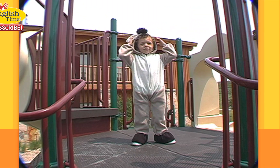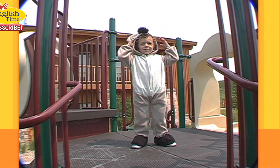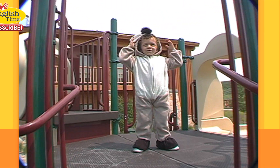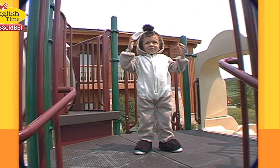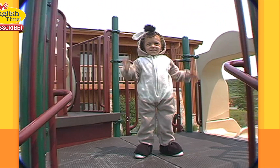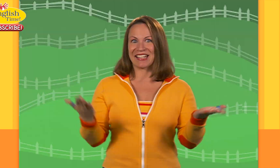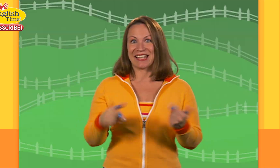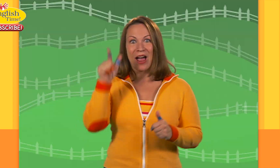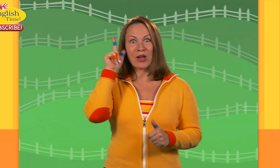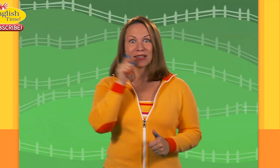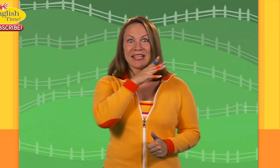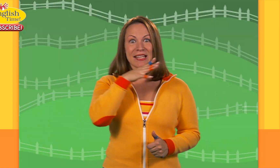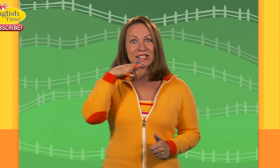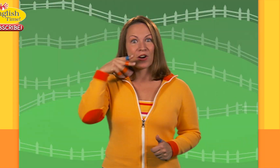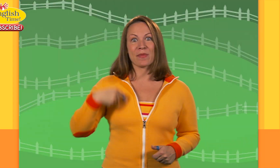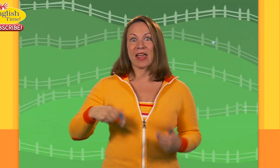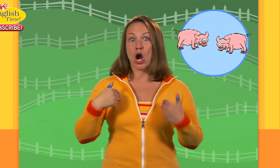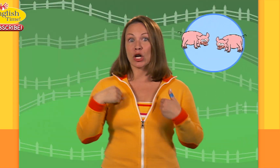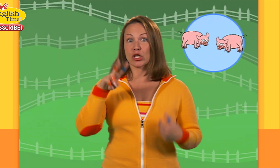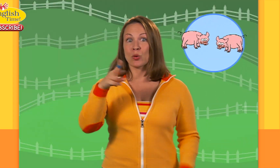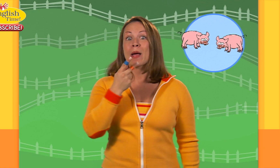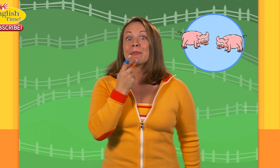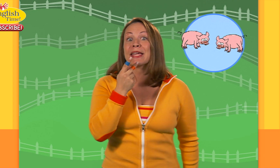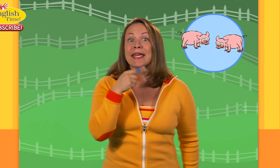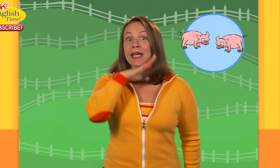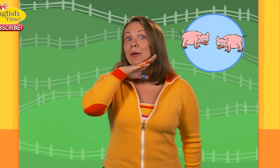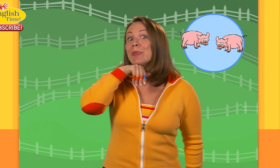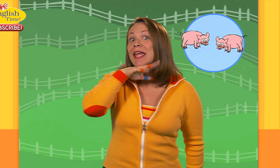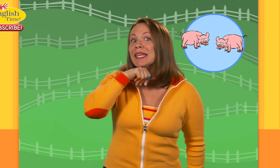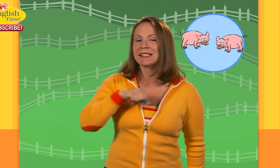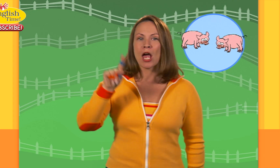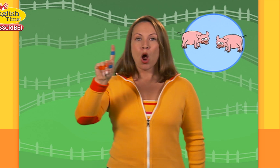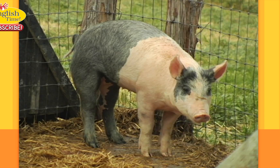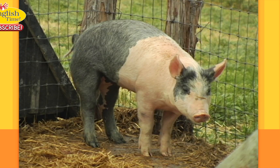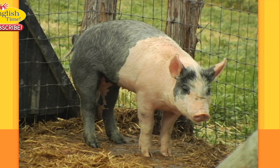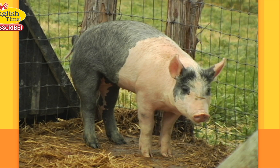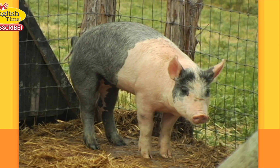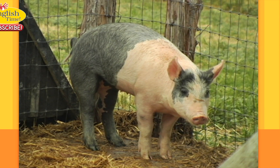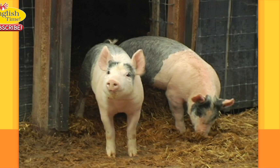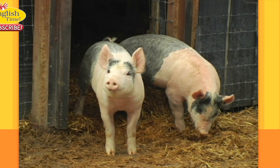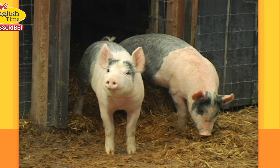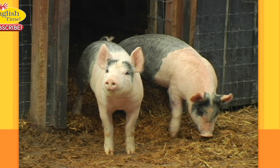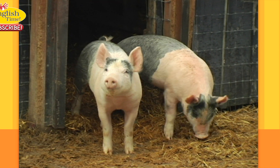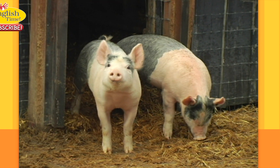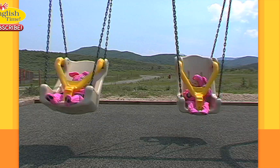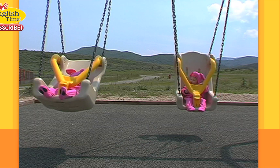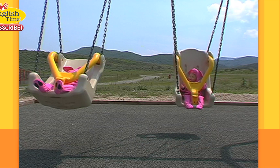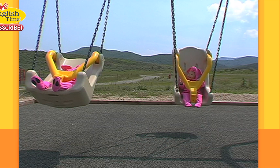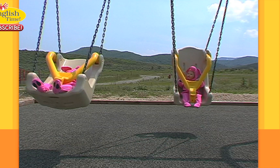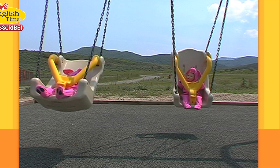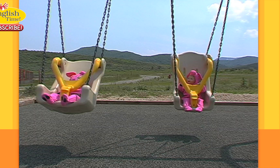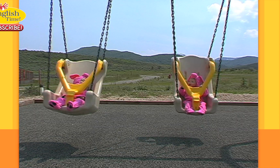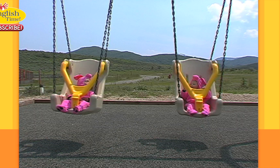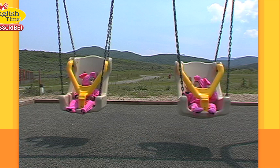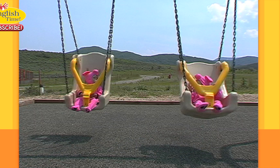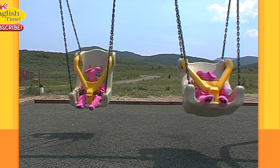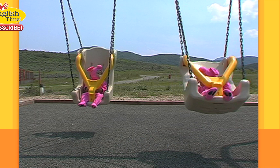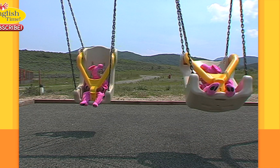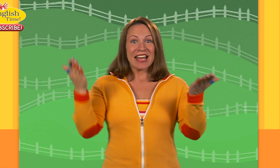donkey. And down on Leahs Farm there are 2 pink piggies, 1 pink, 2 pink, 2 pink piggies. And